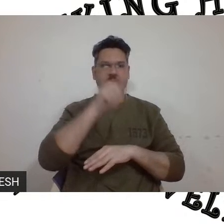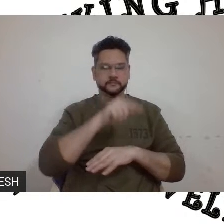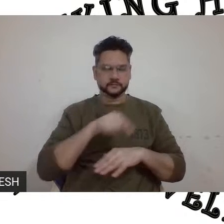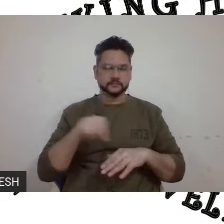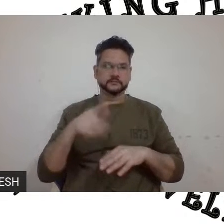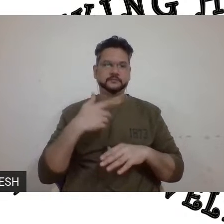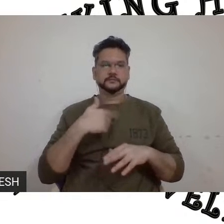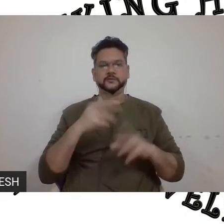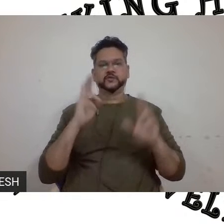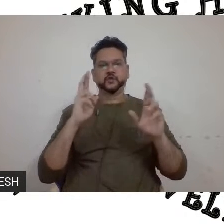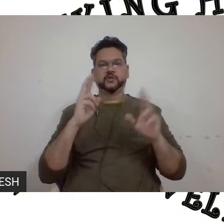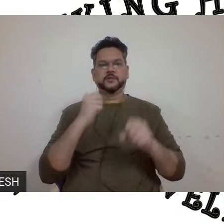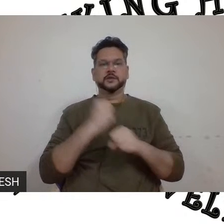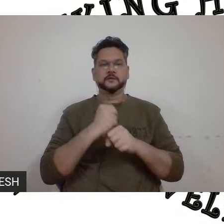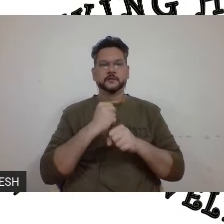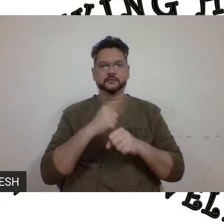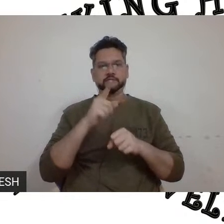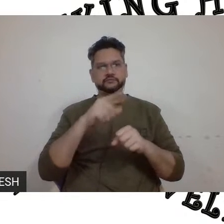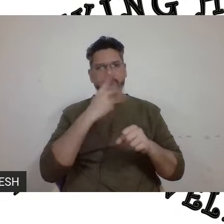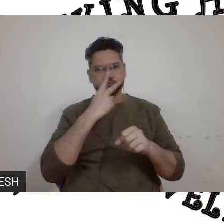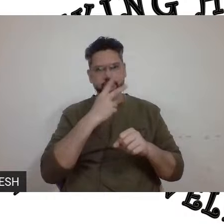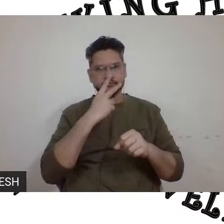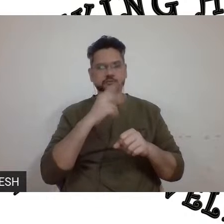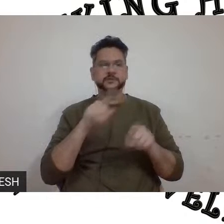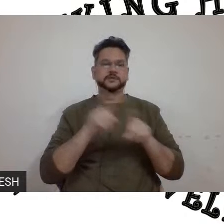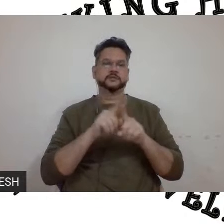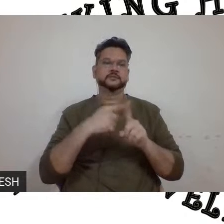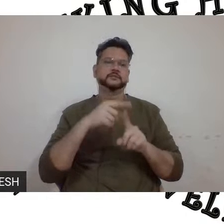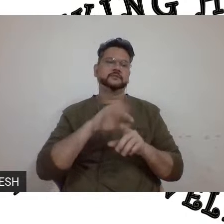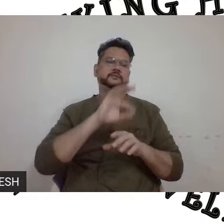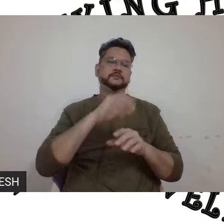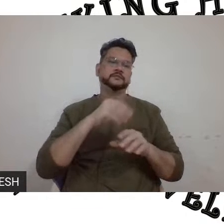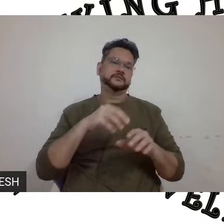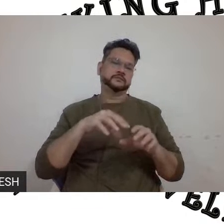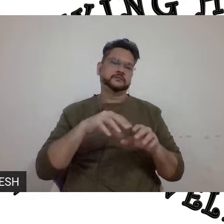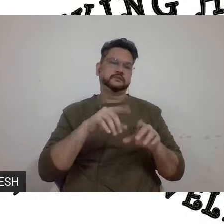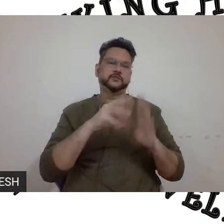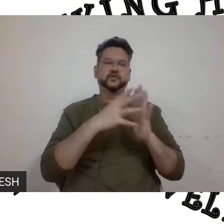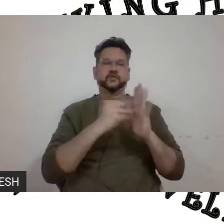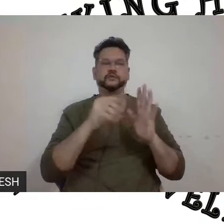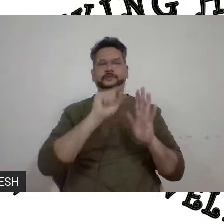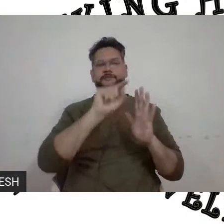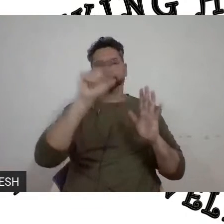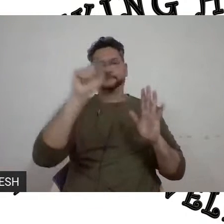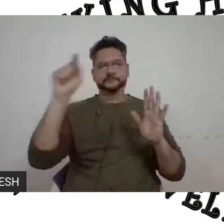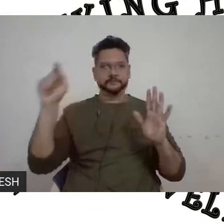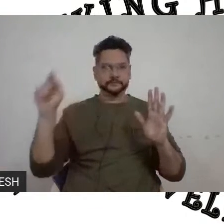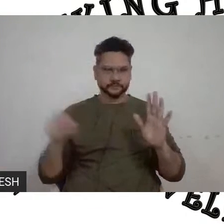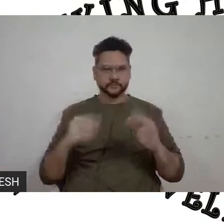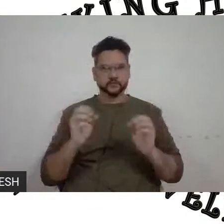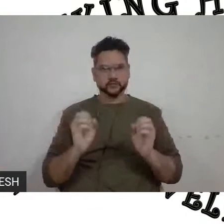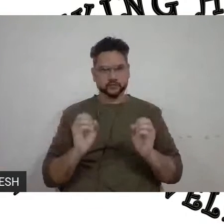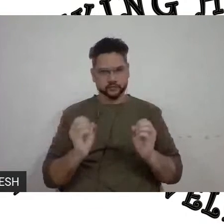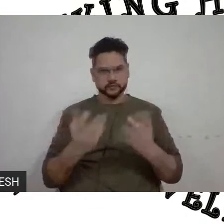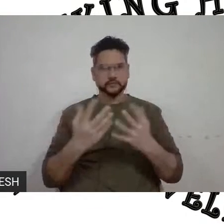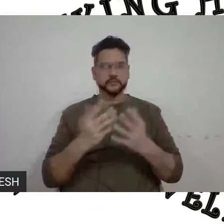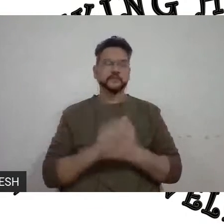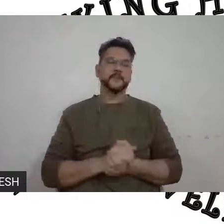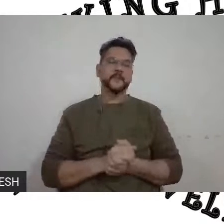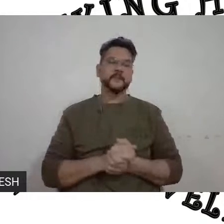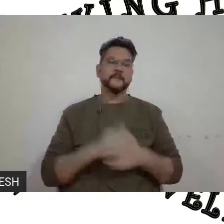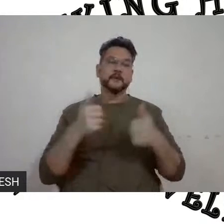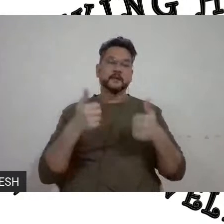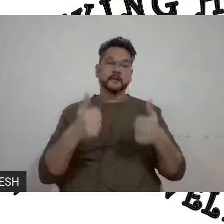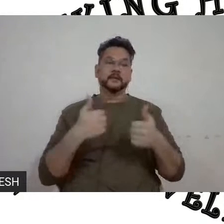stations and government from airports. So at the end, again, I'm thankful to Speaking Hands Welfare Foundation,